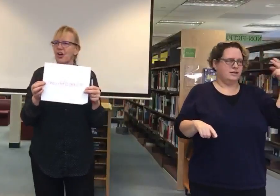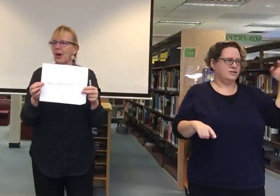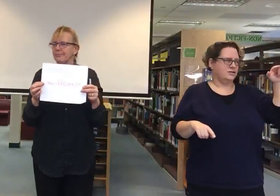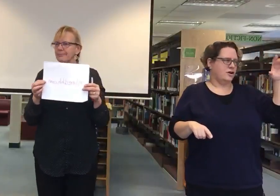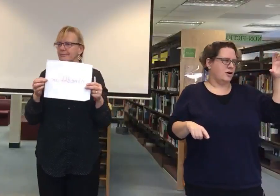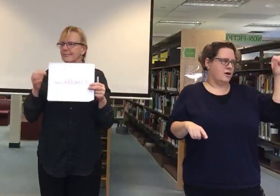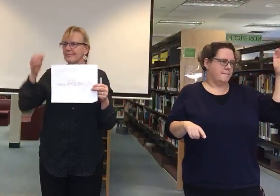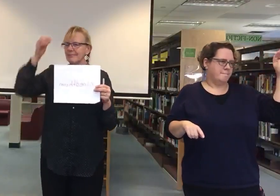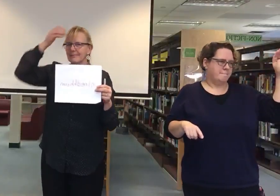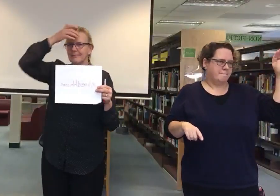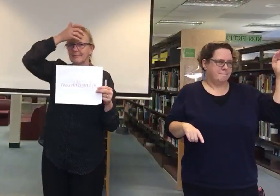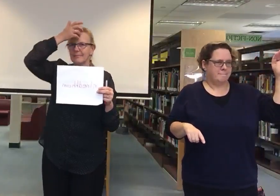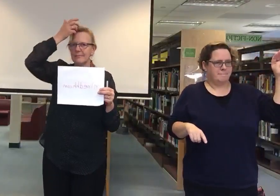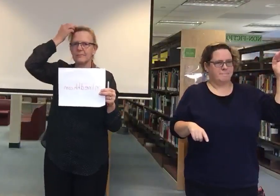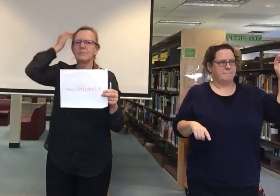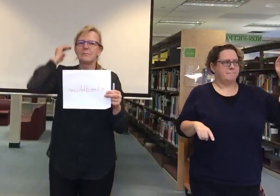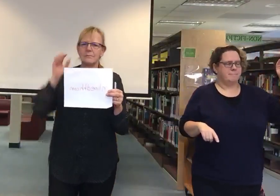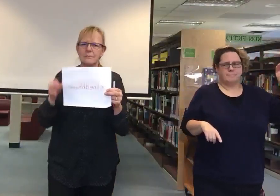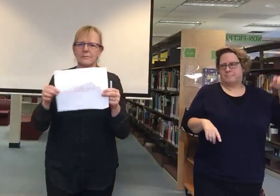onlinedhh.com.